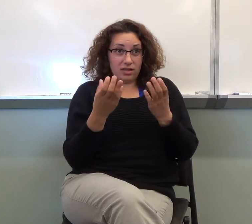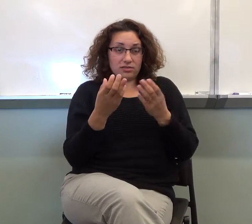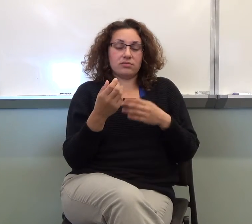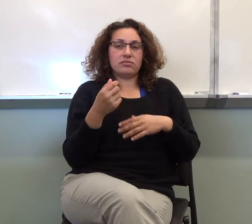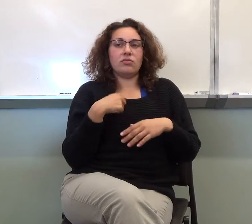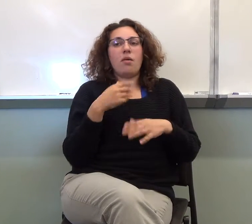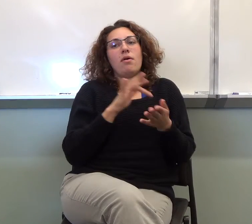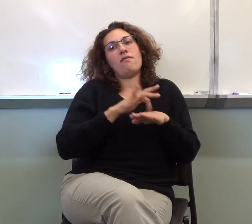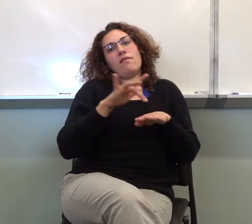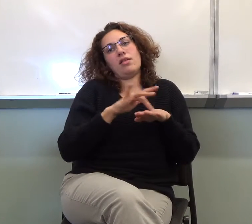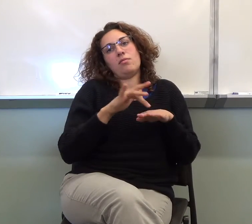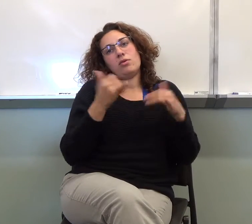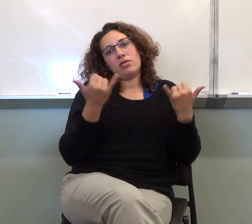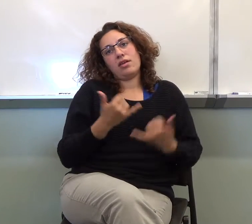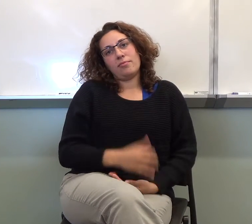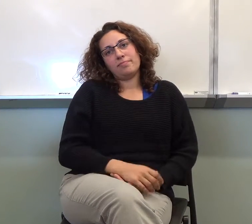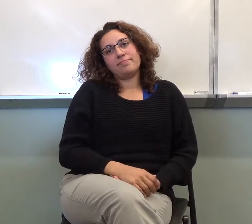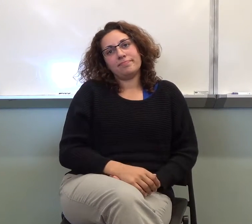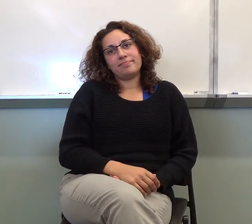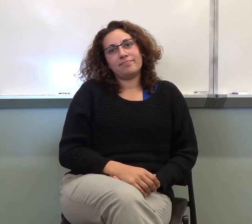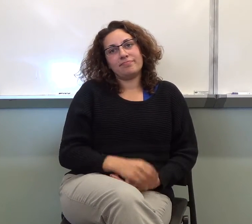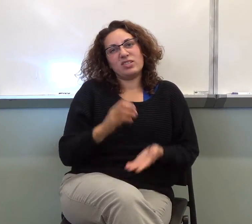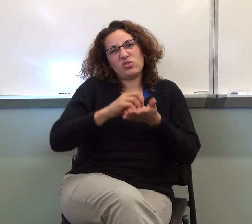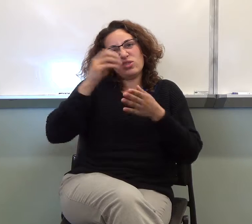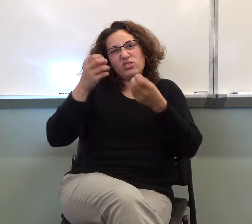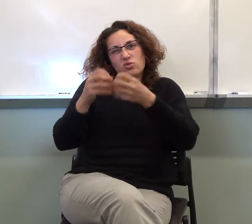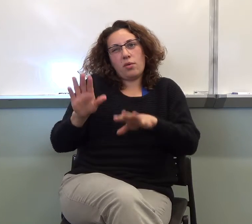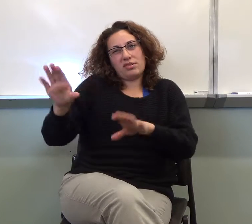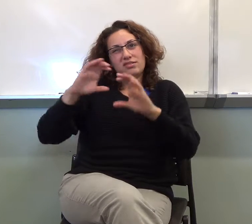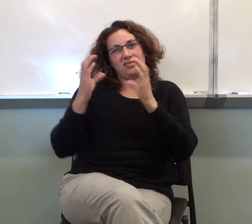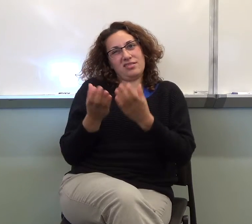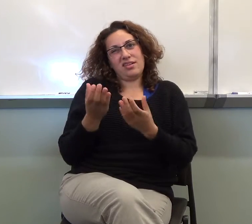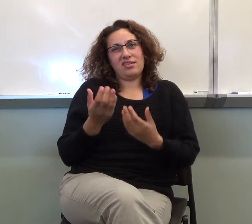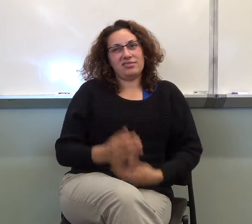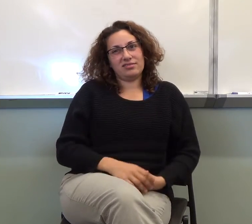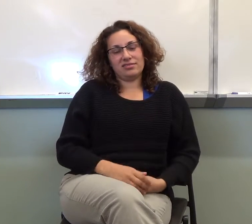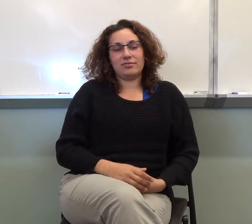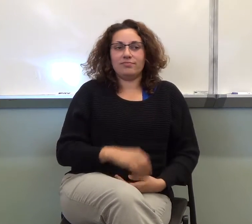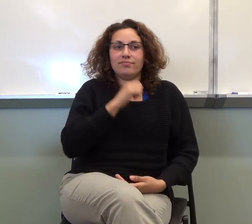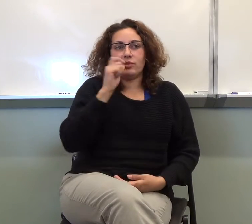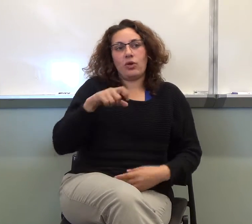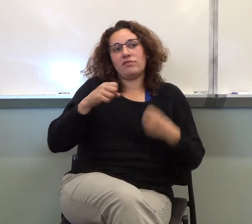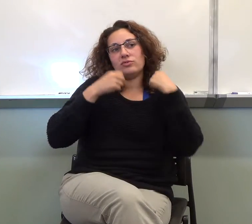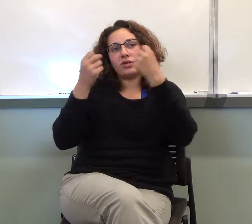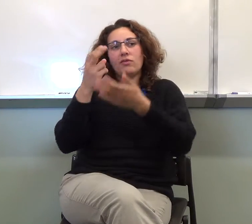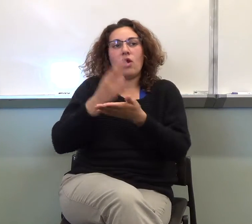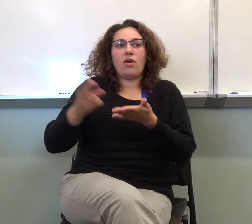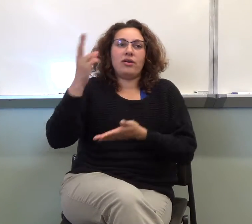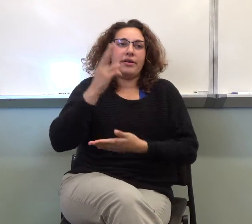a little. It's Monday, June 2nd. Got it? Thank you.